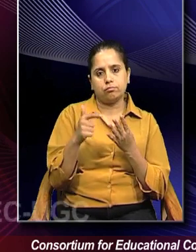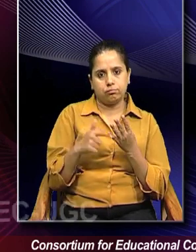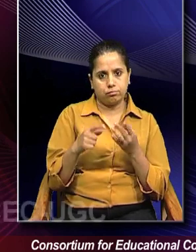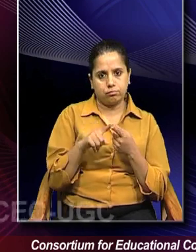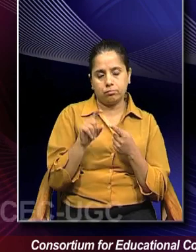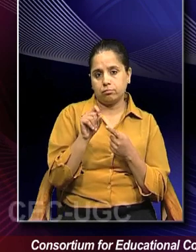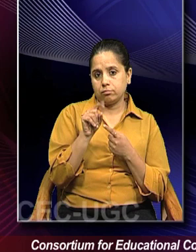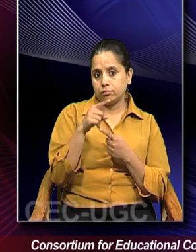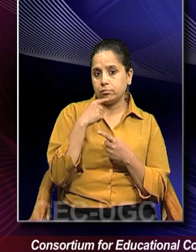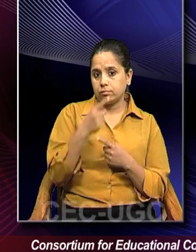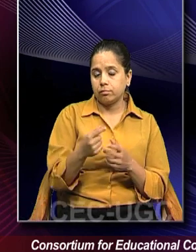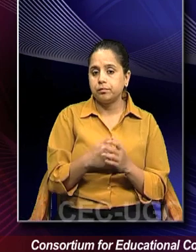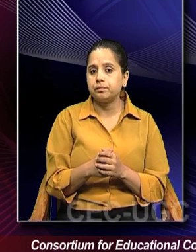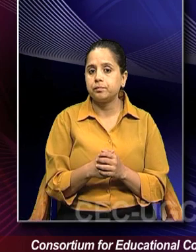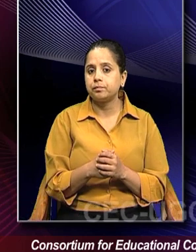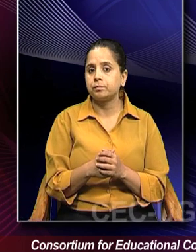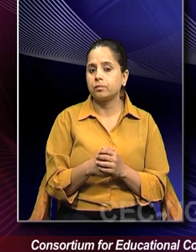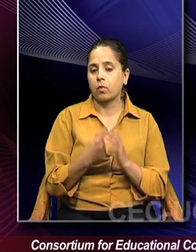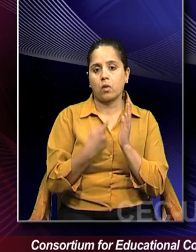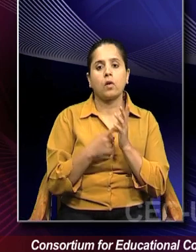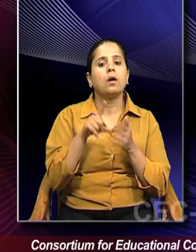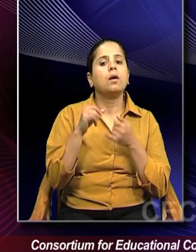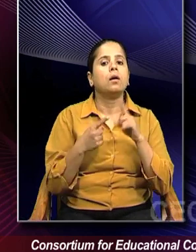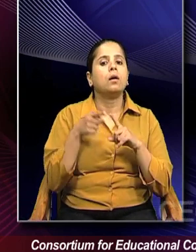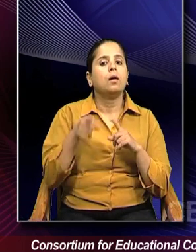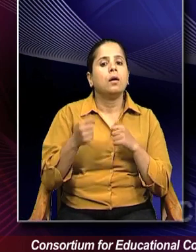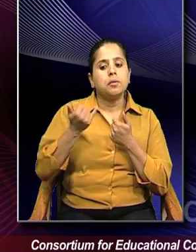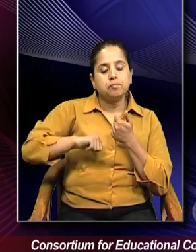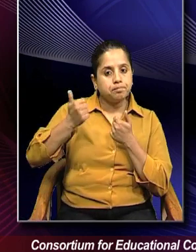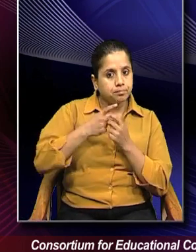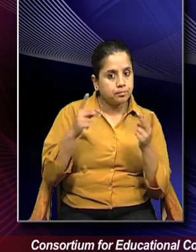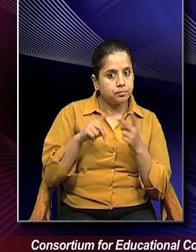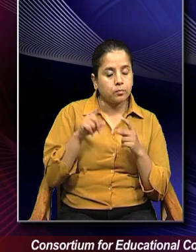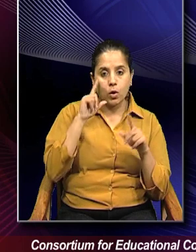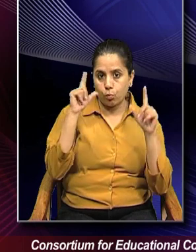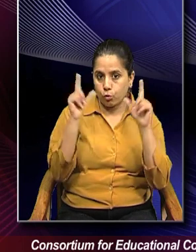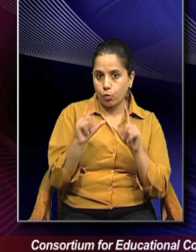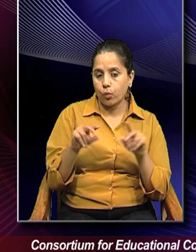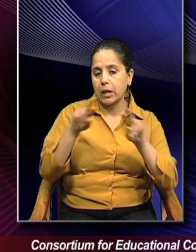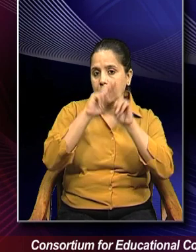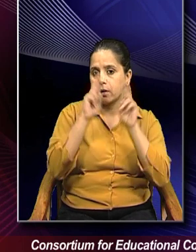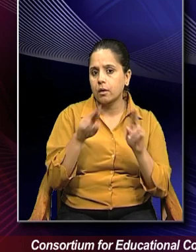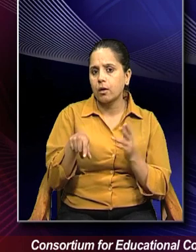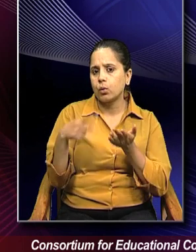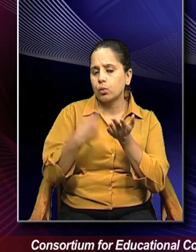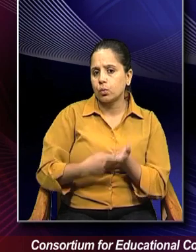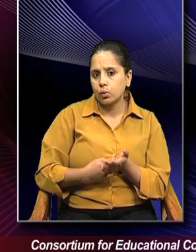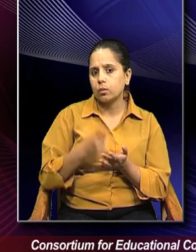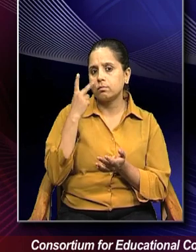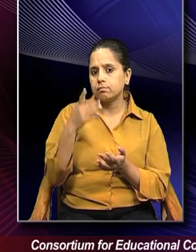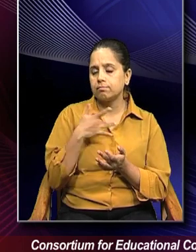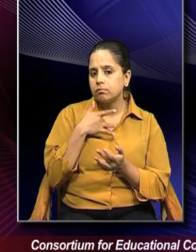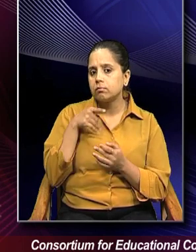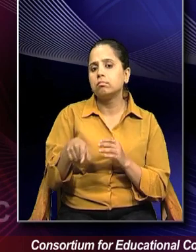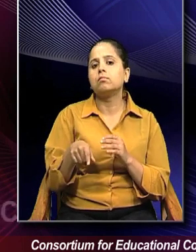the realist critique, which believes that the evidence of international norms as determinants of